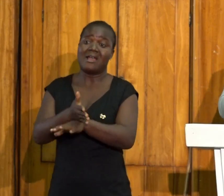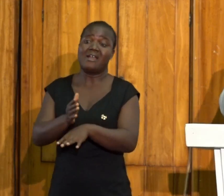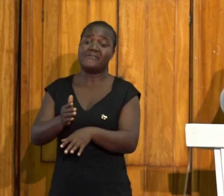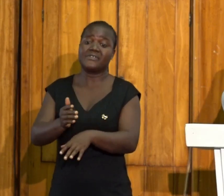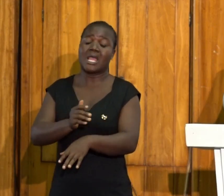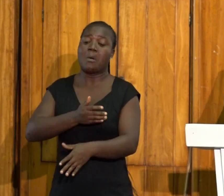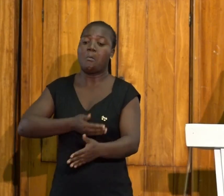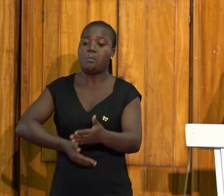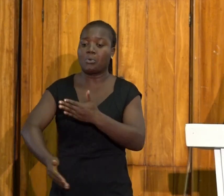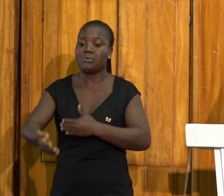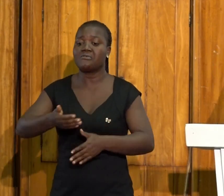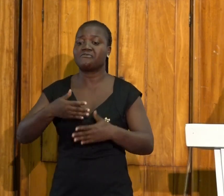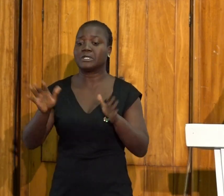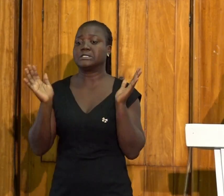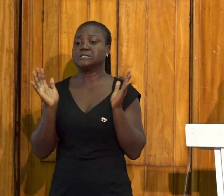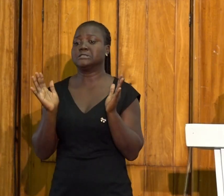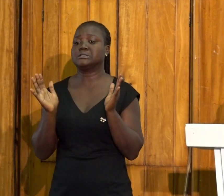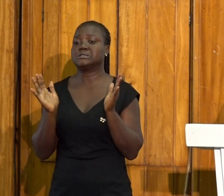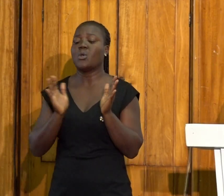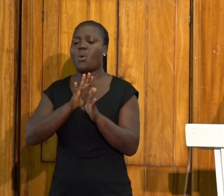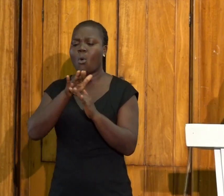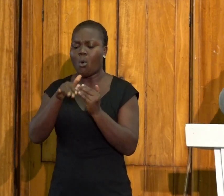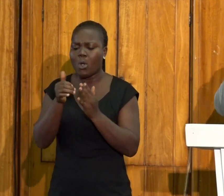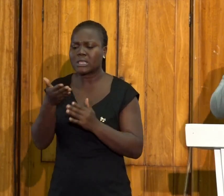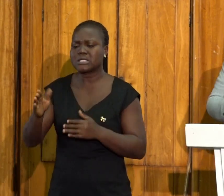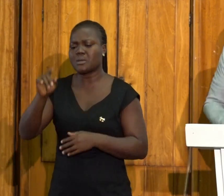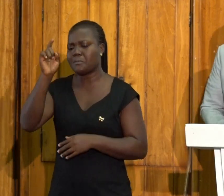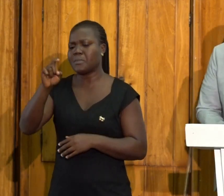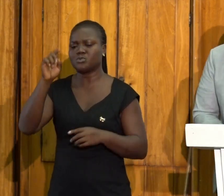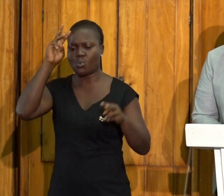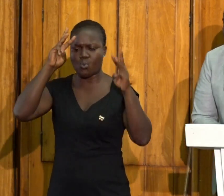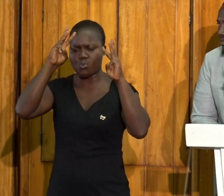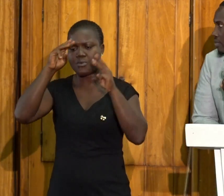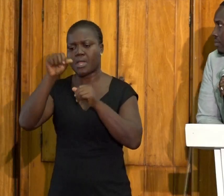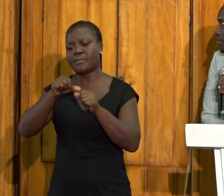these are things that we actually need to worry about. Next slide.